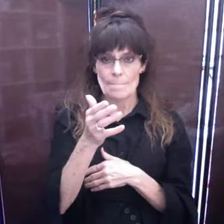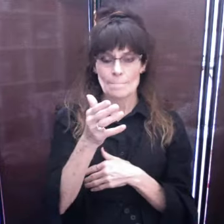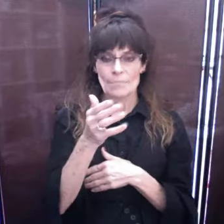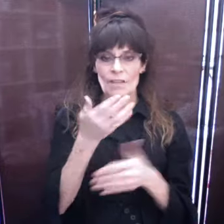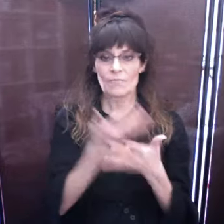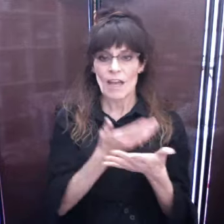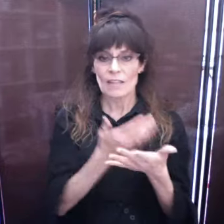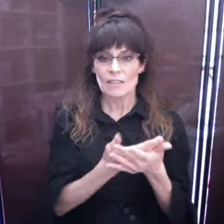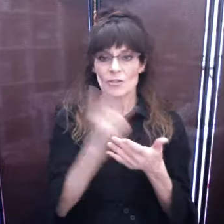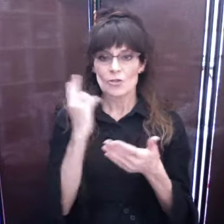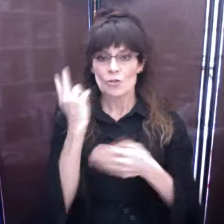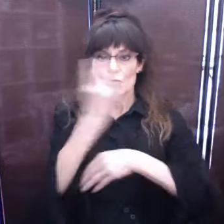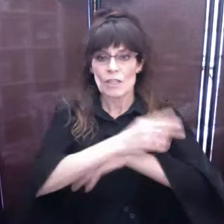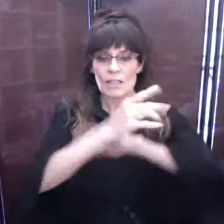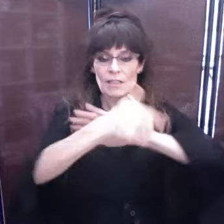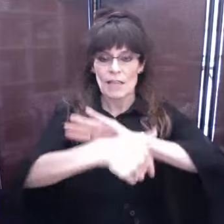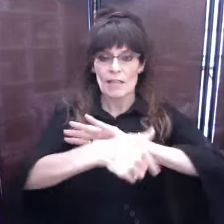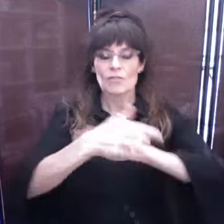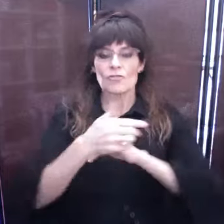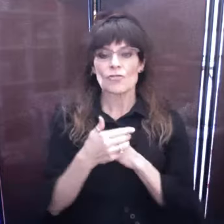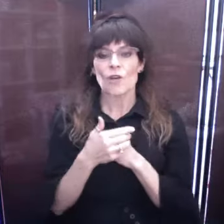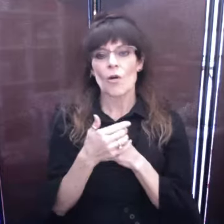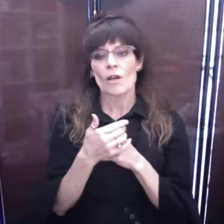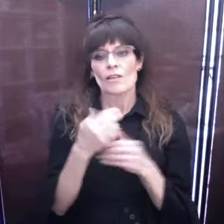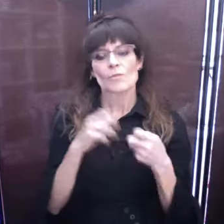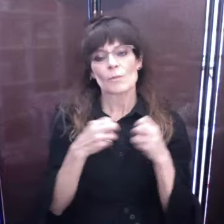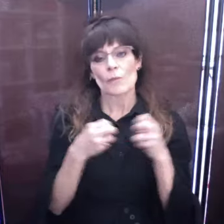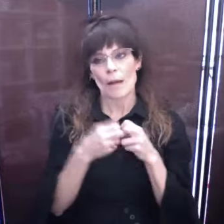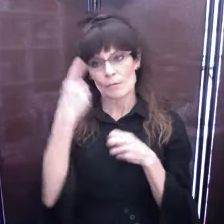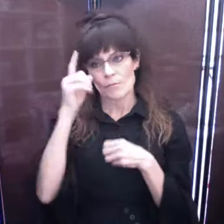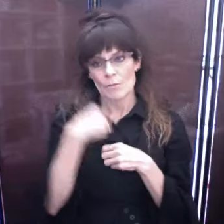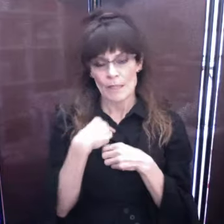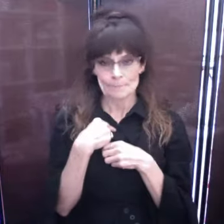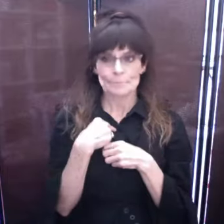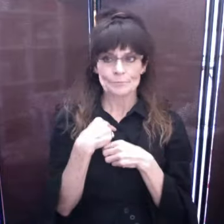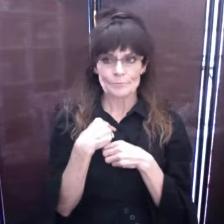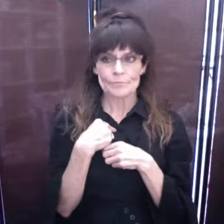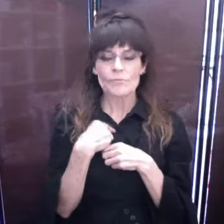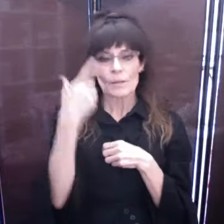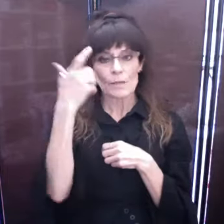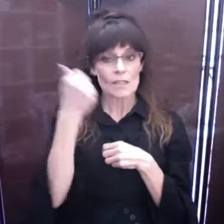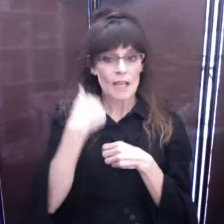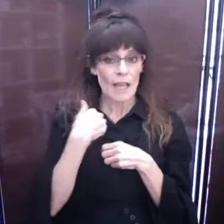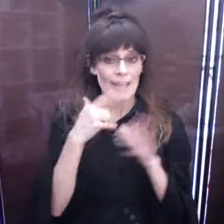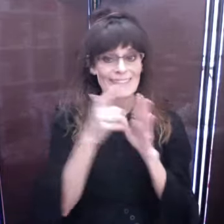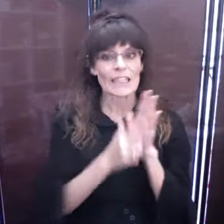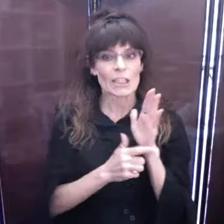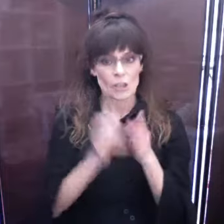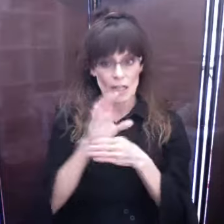it 2 days later. And so this was problematic for me, right? Because I had legal consequences that depended on